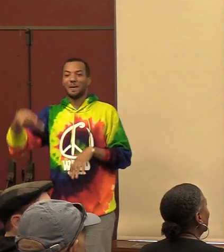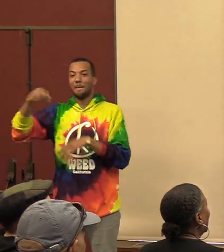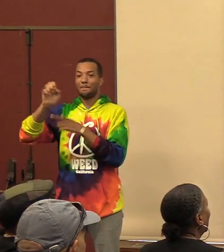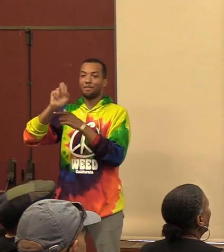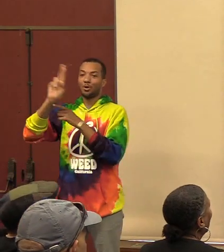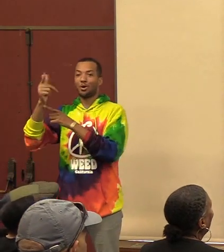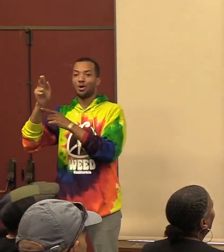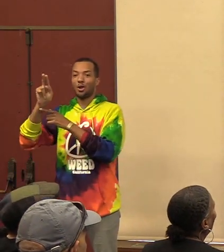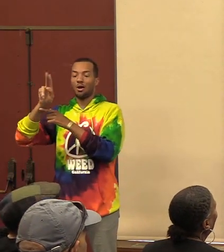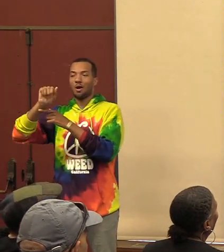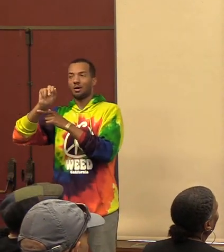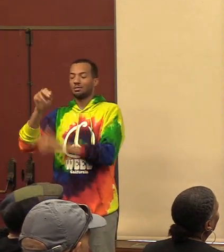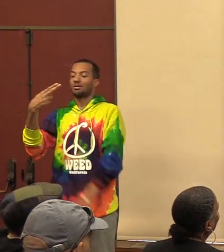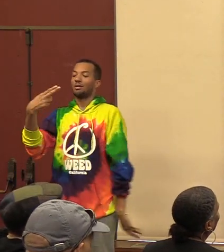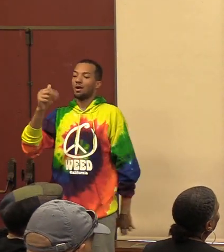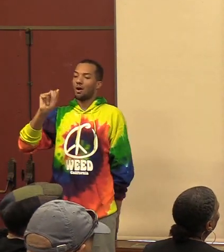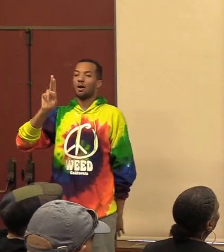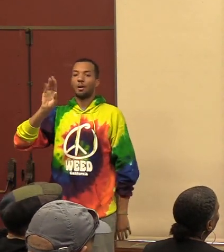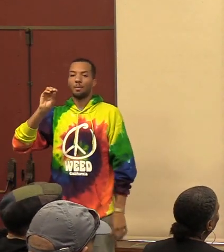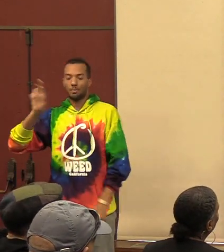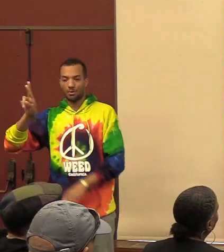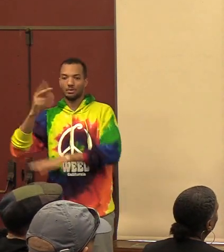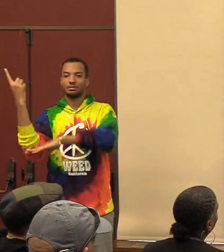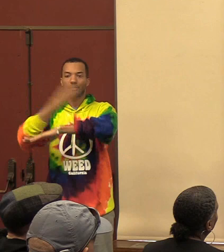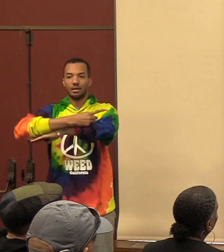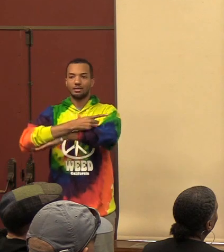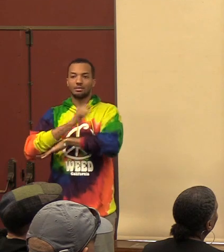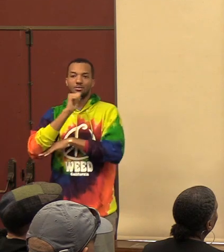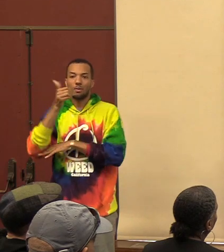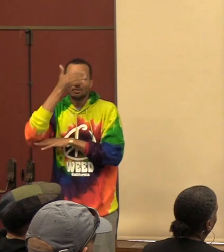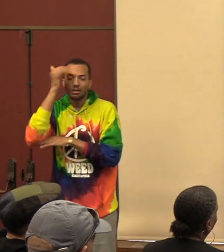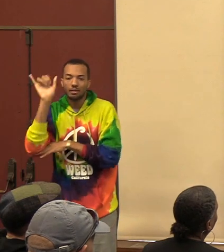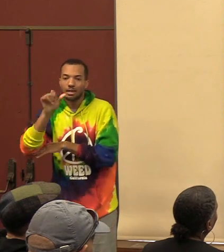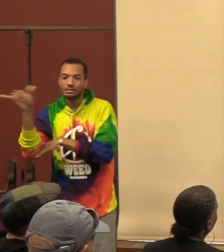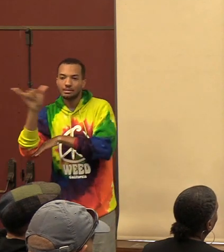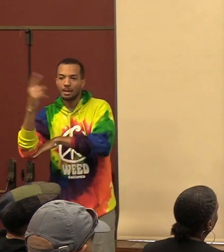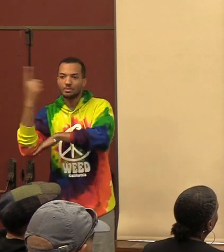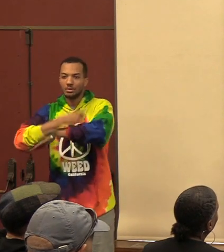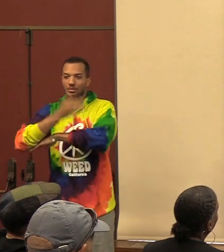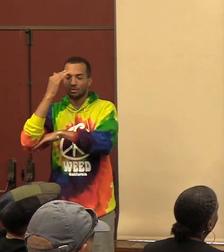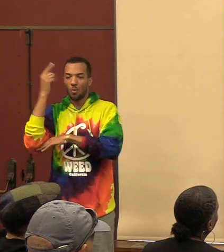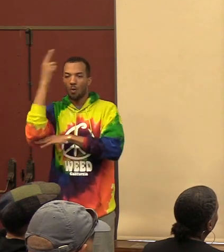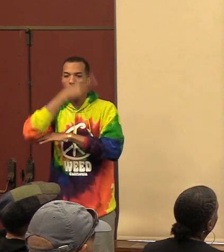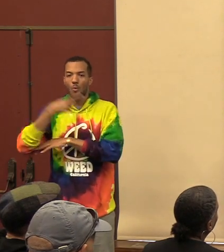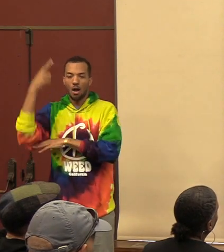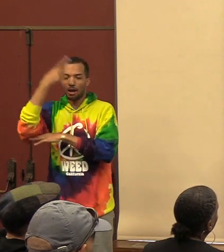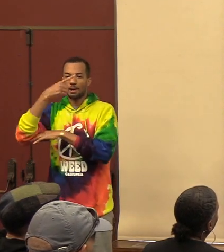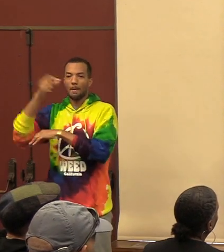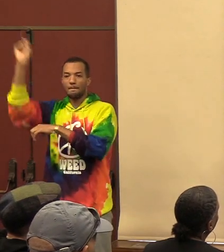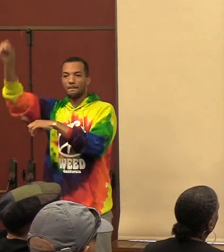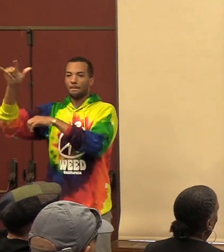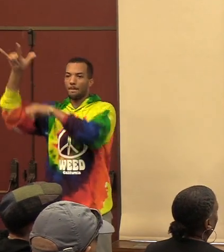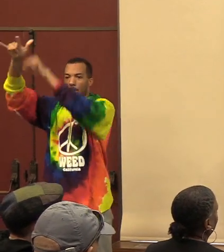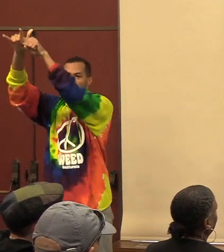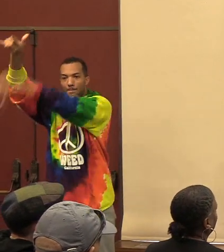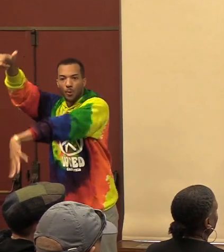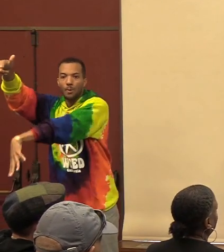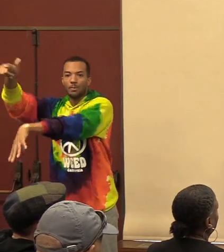Day. You'll never forget. Chef Babbete was born on this day. I can do a 4-minute plank.